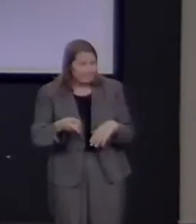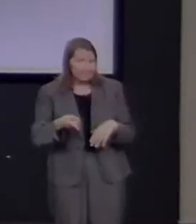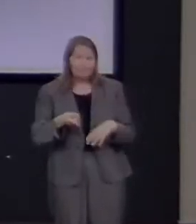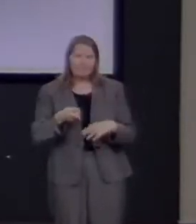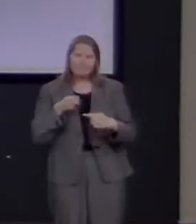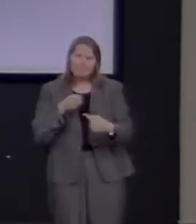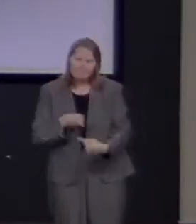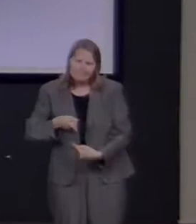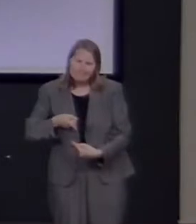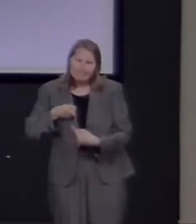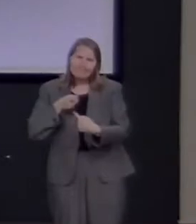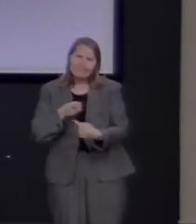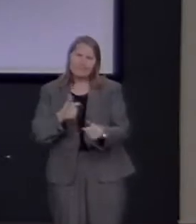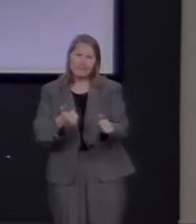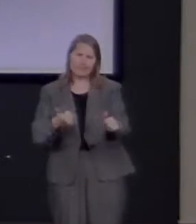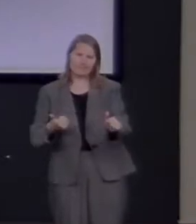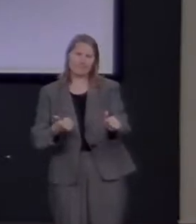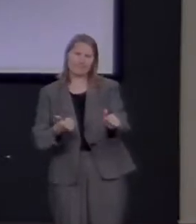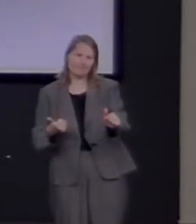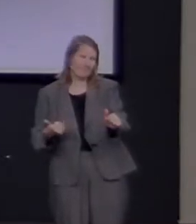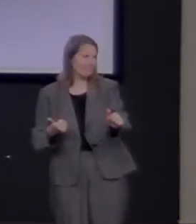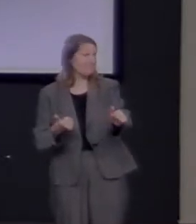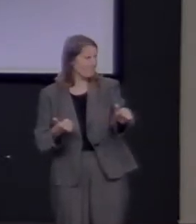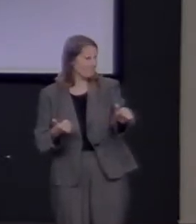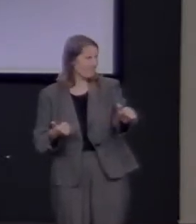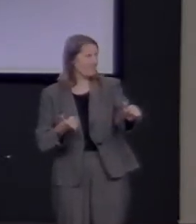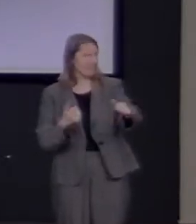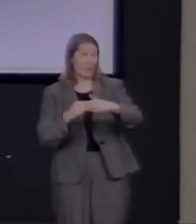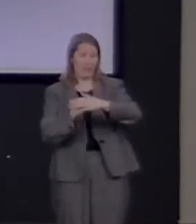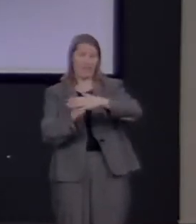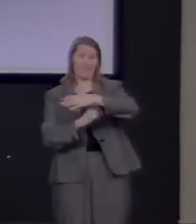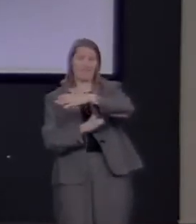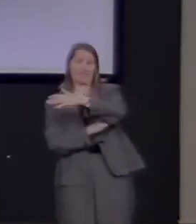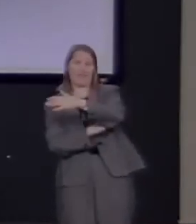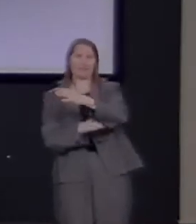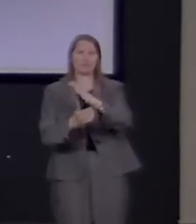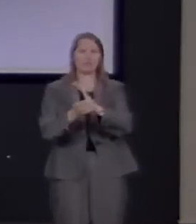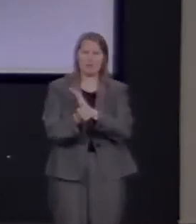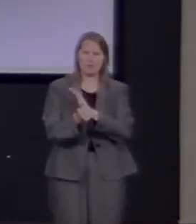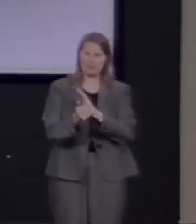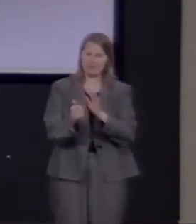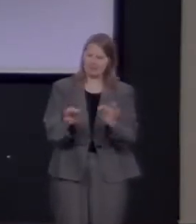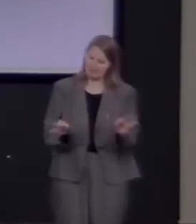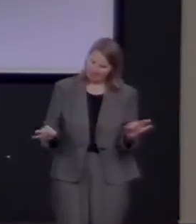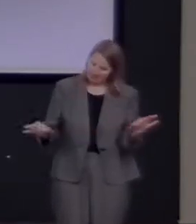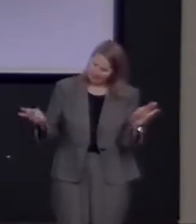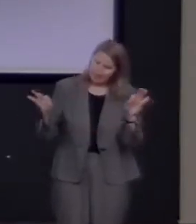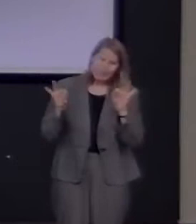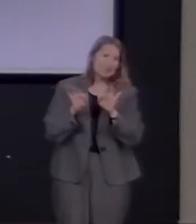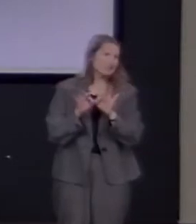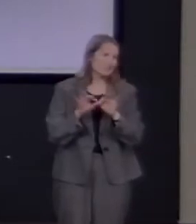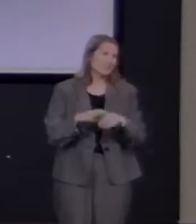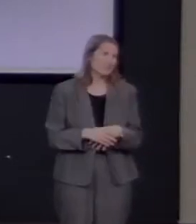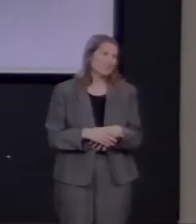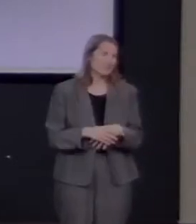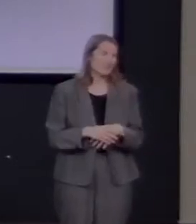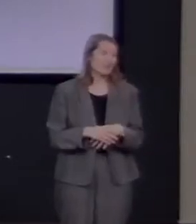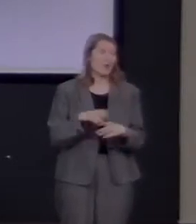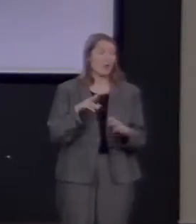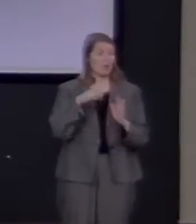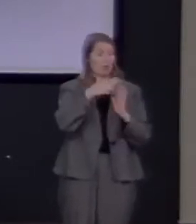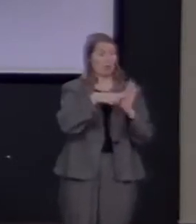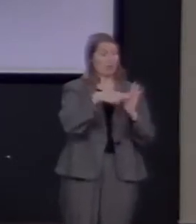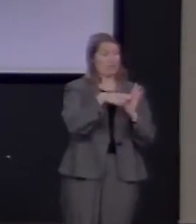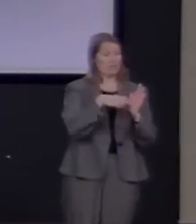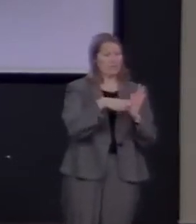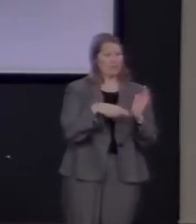continue to lag behind. So that's this notion that foundational competencies are really key. And I think in the domain of reading, a lot